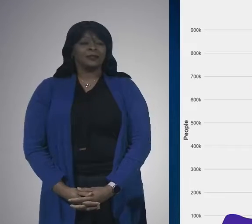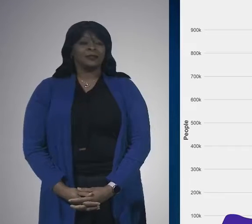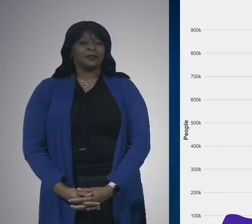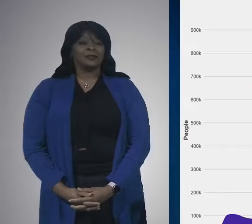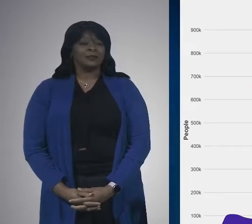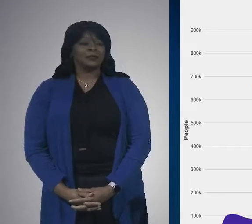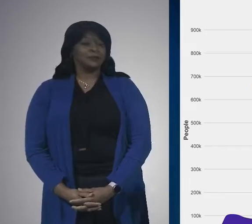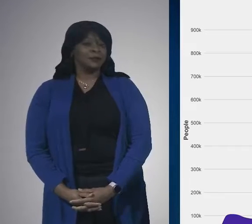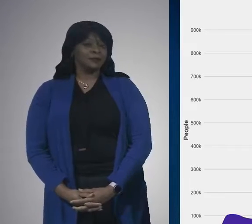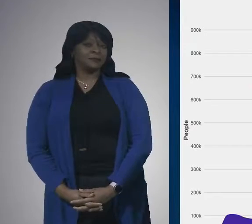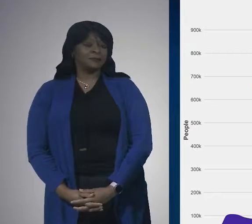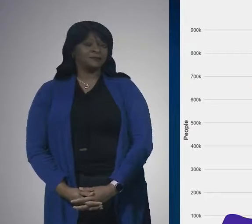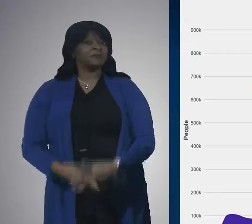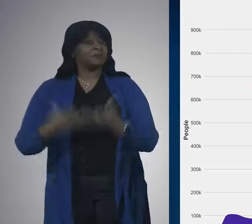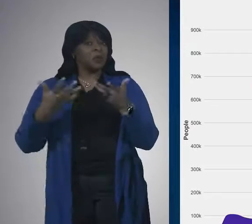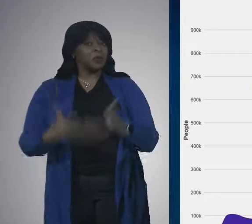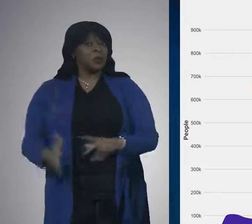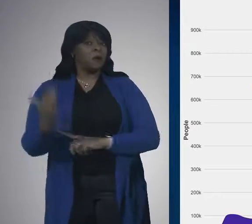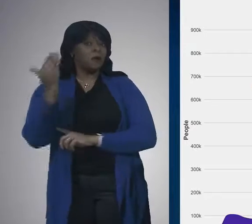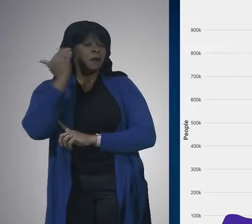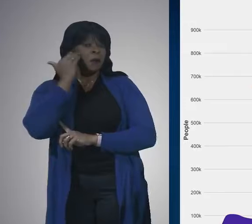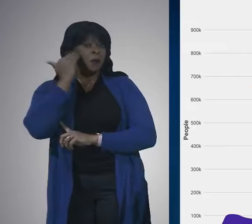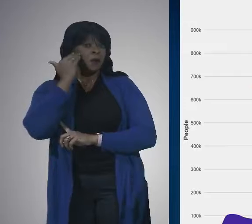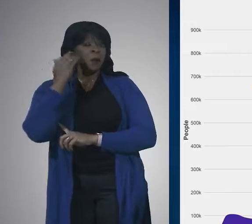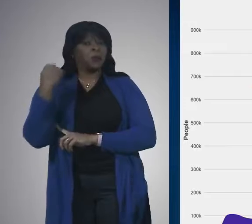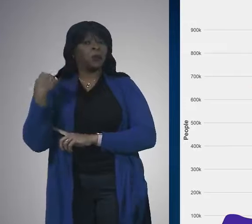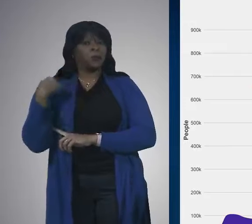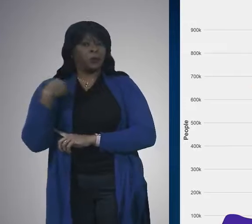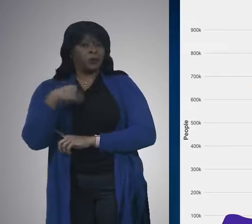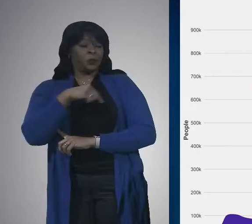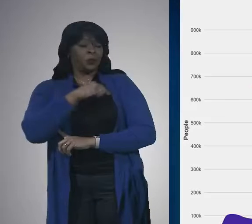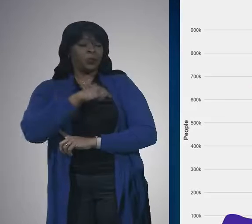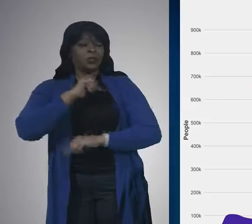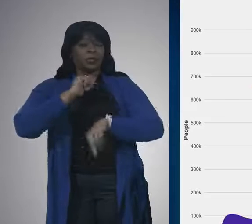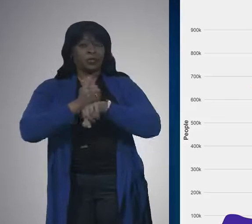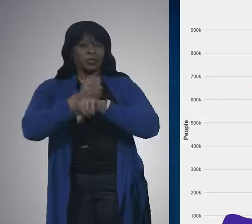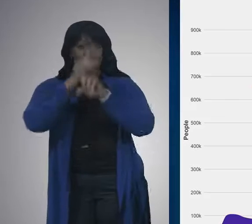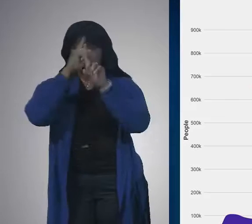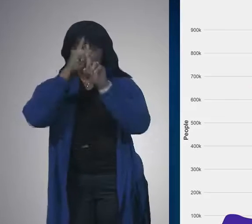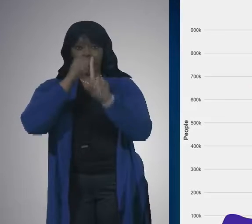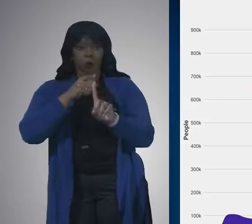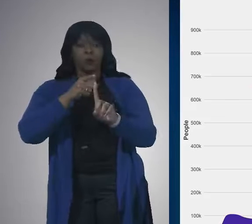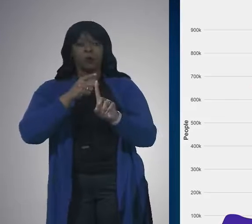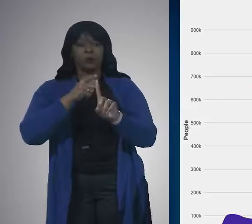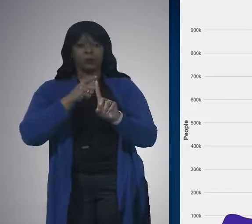As you well know, that we had set our goal to be